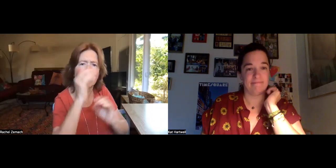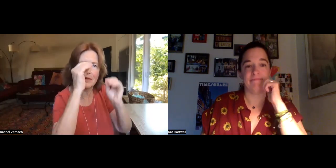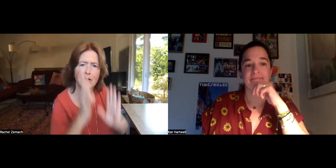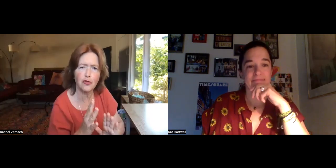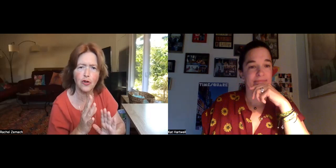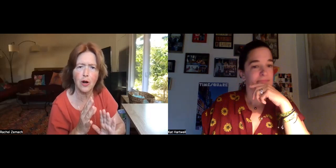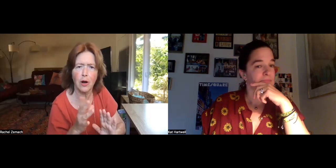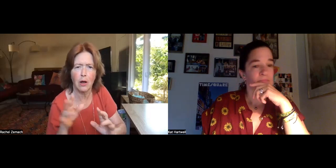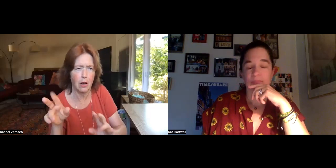one teacher.